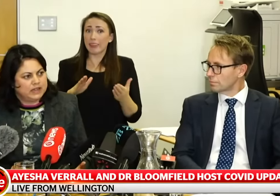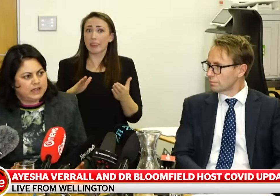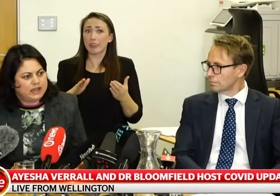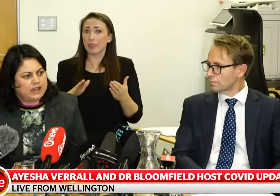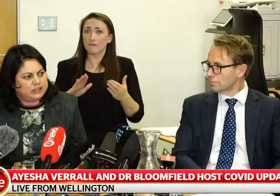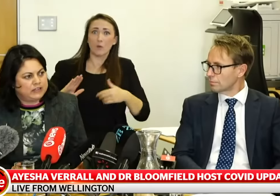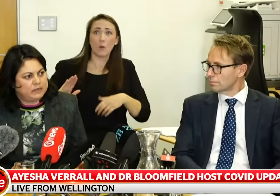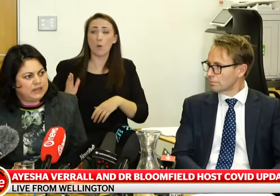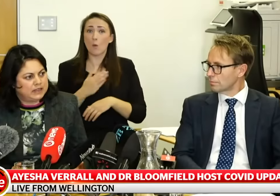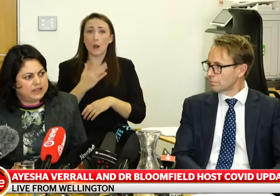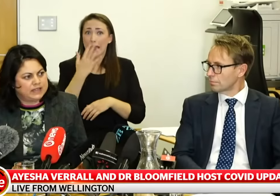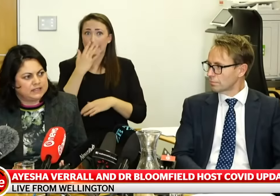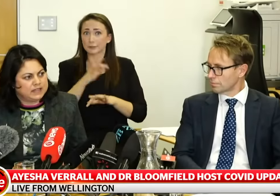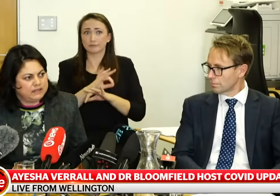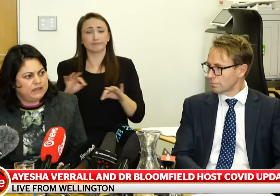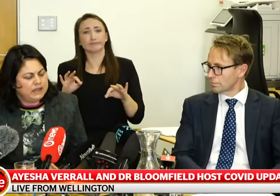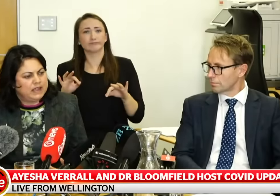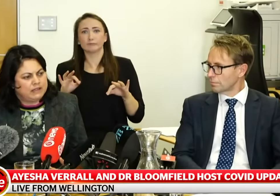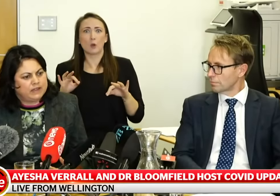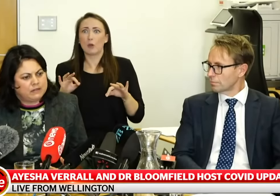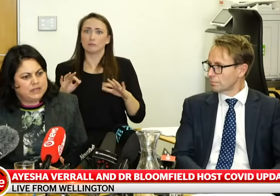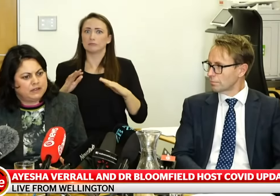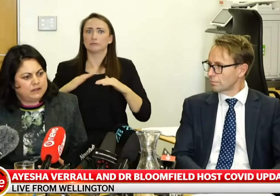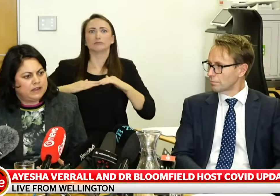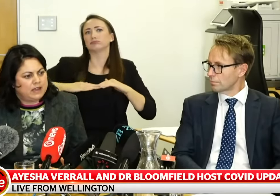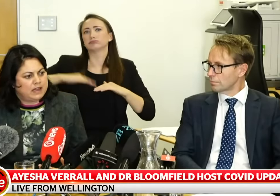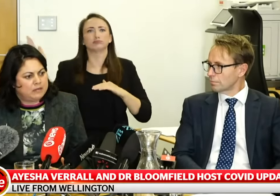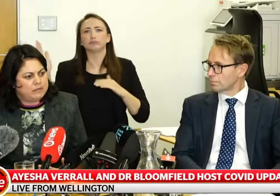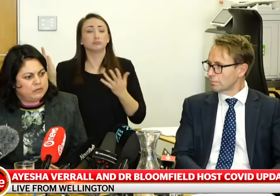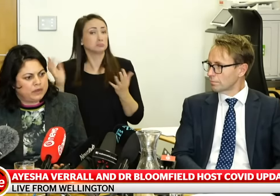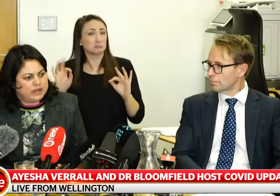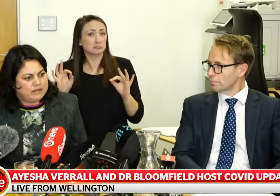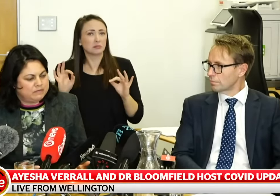important achievement now that cases have come down.